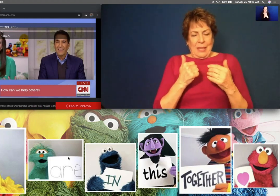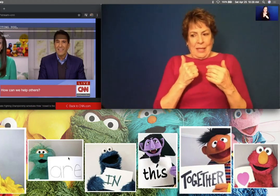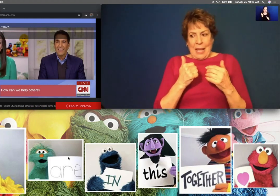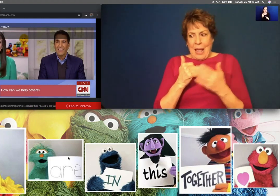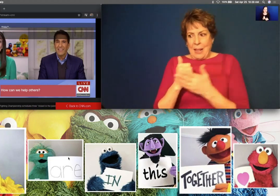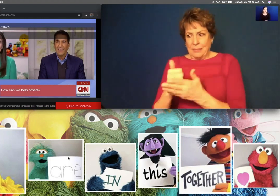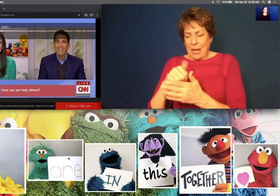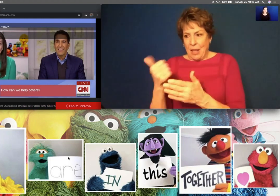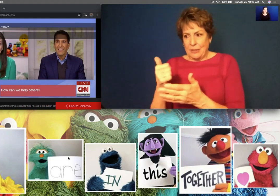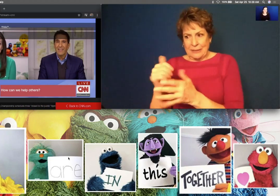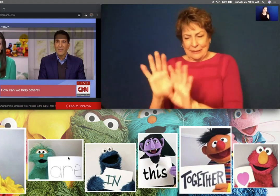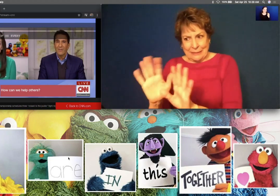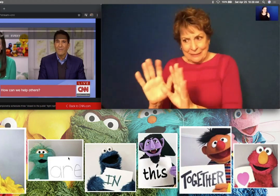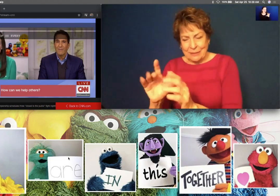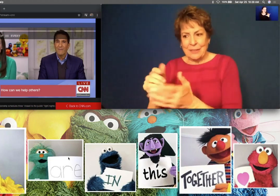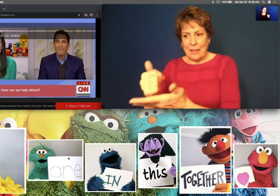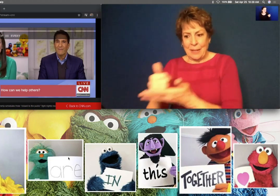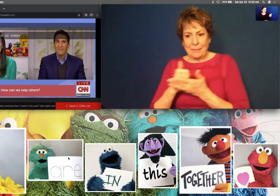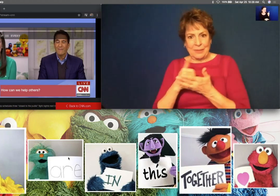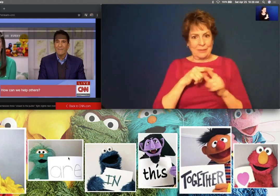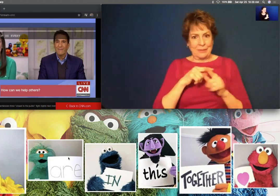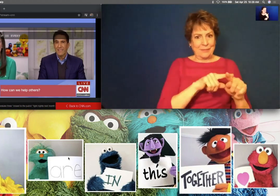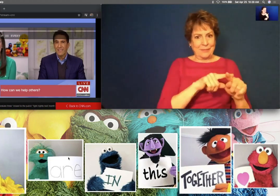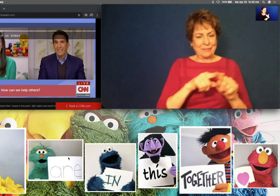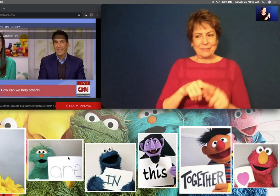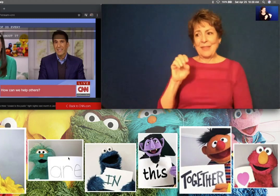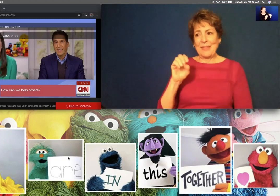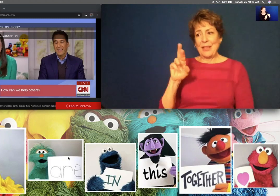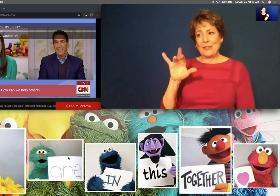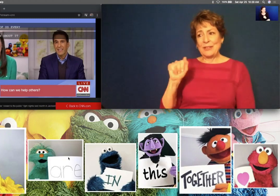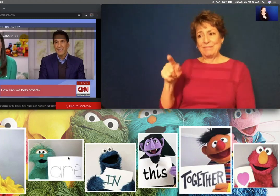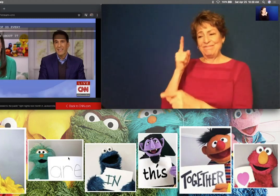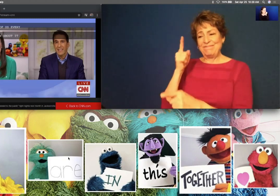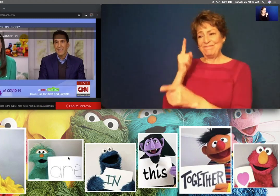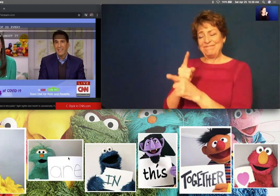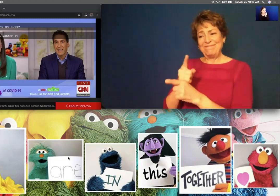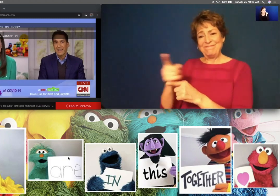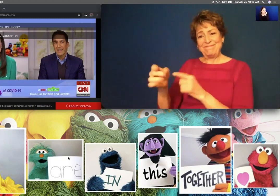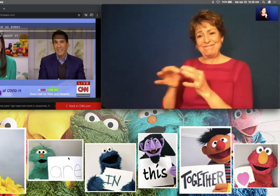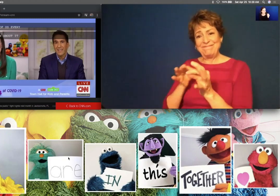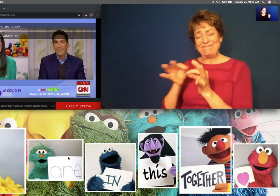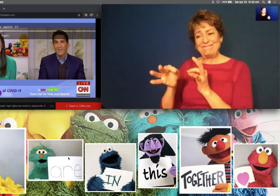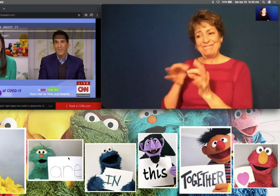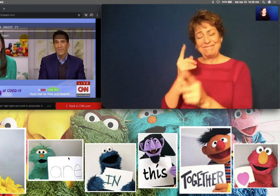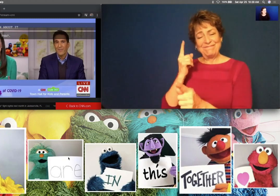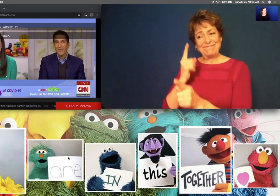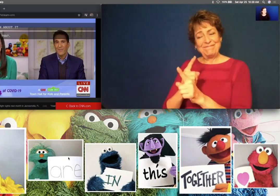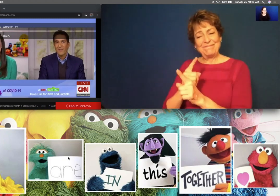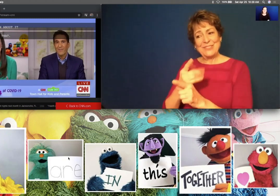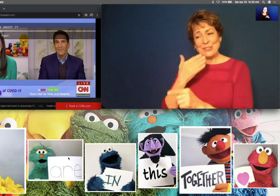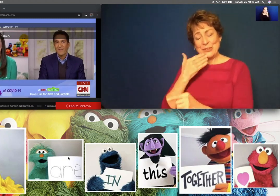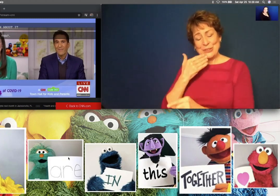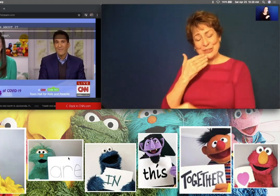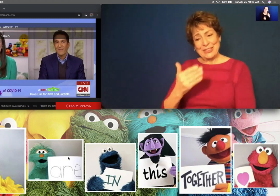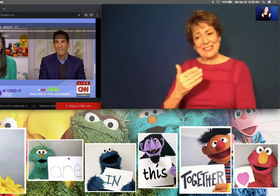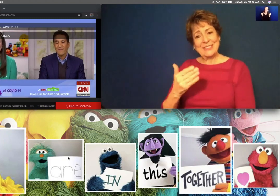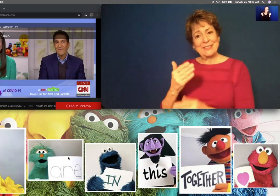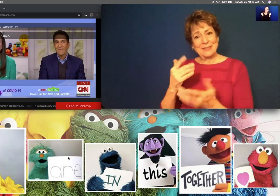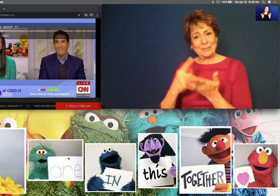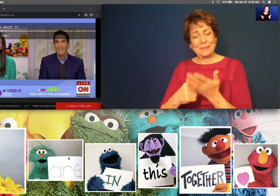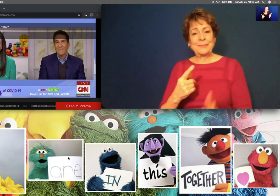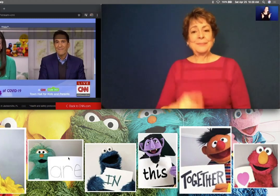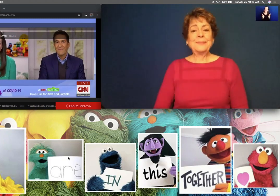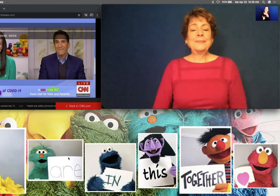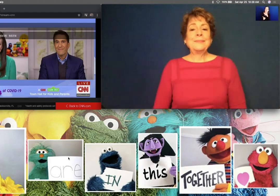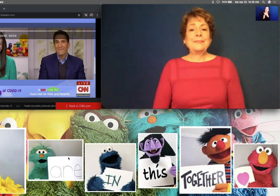us every day, Sanjay, to learn about it and also to remember that. So thank you. A lot of people have been asking, how can I help? And